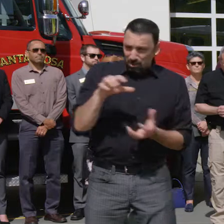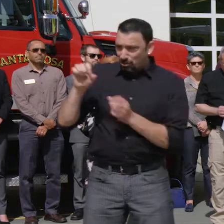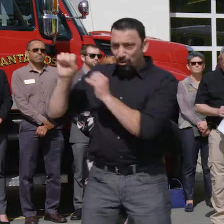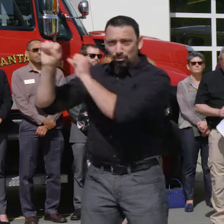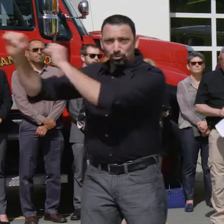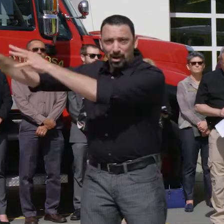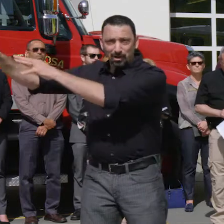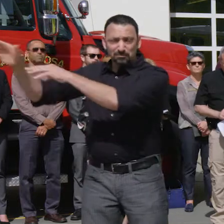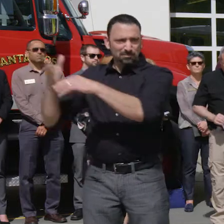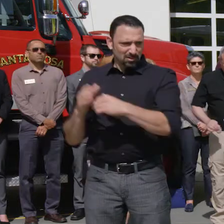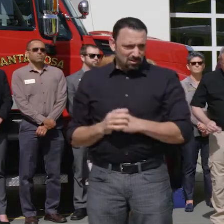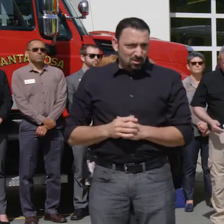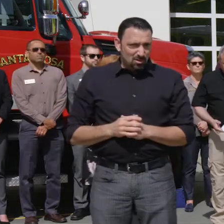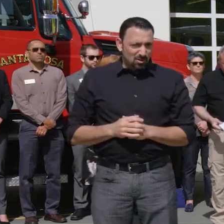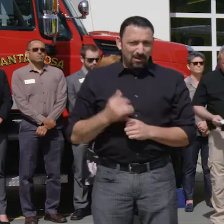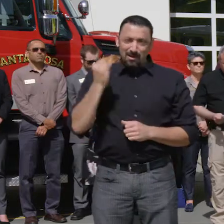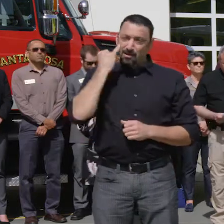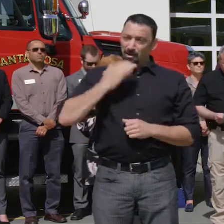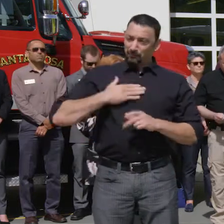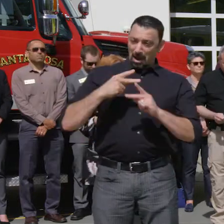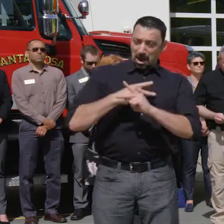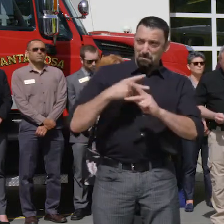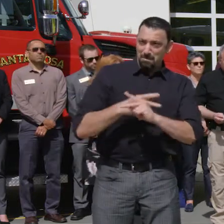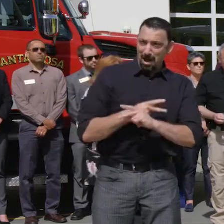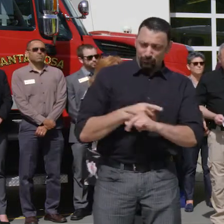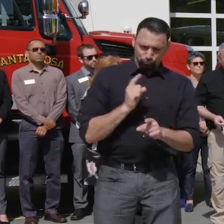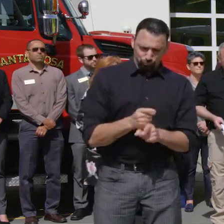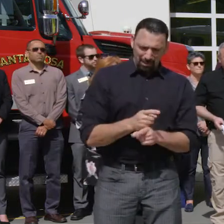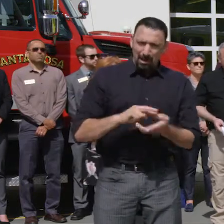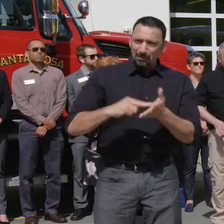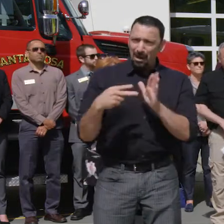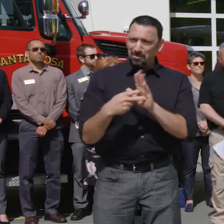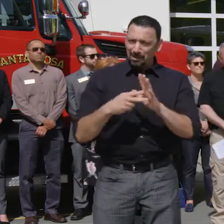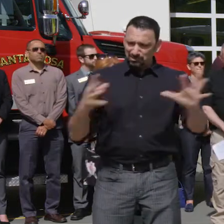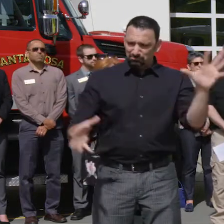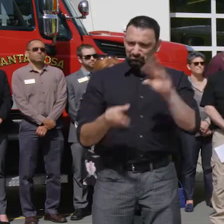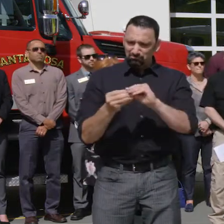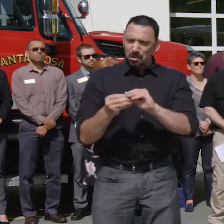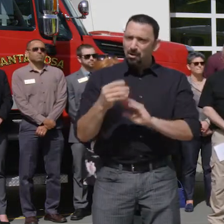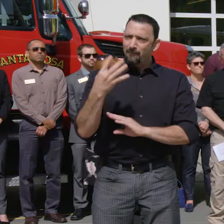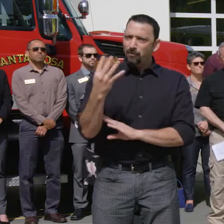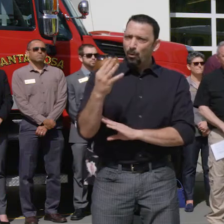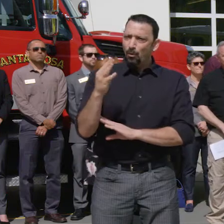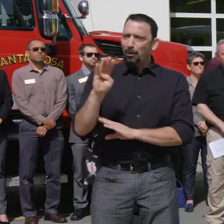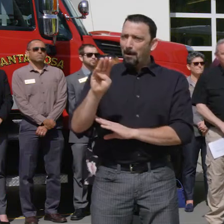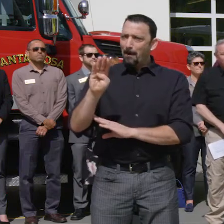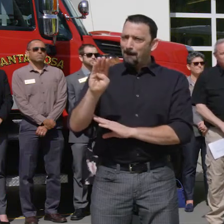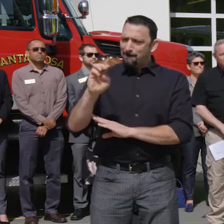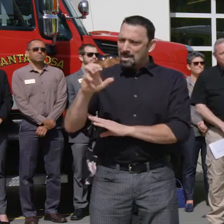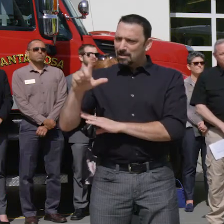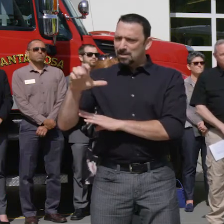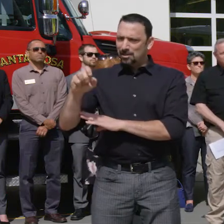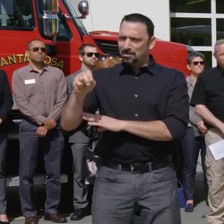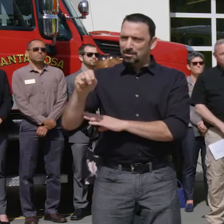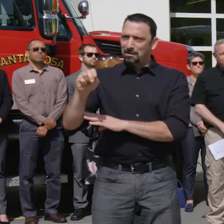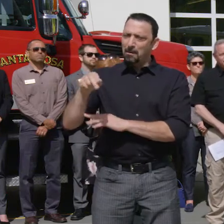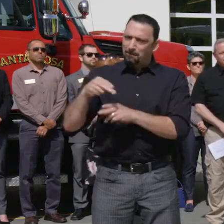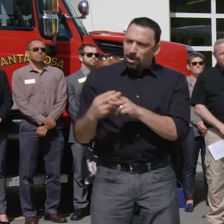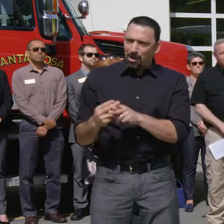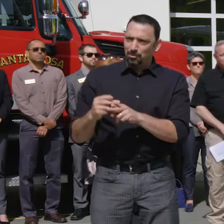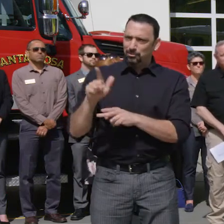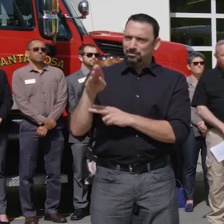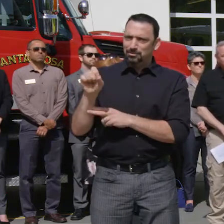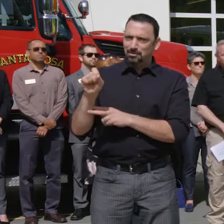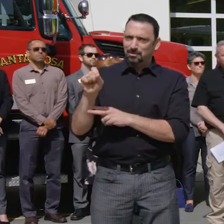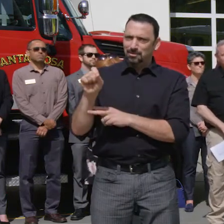fire. If my math is correct, that's 4 billion pounds of debris. There are lots of numbers to think about